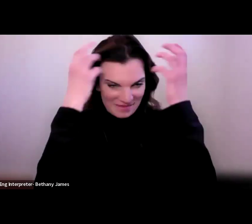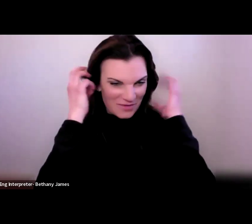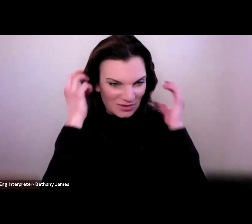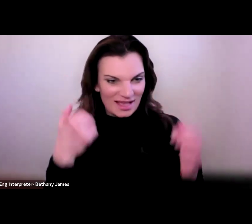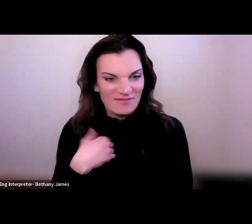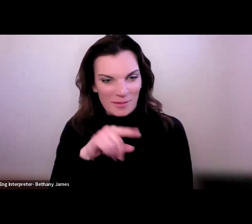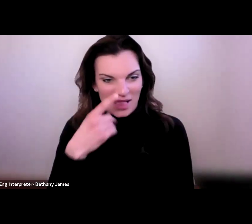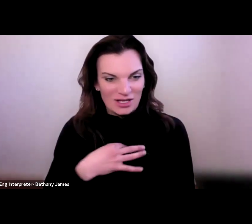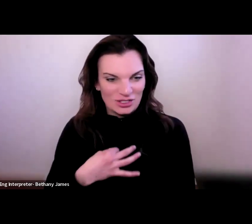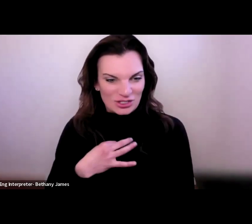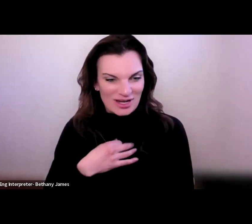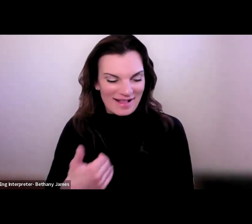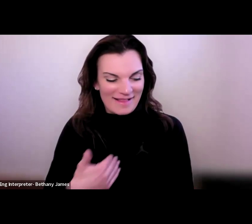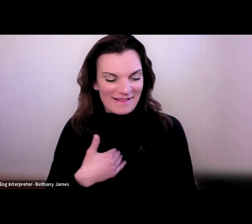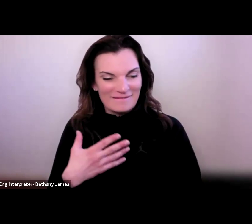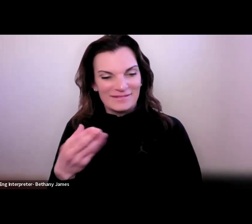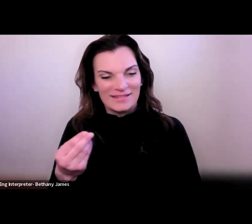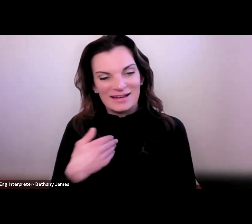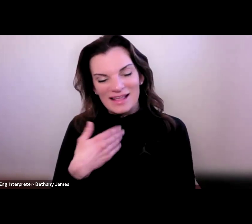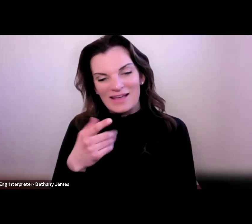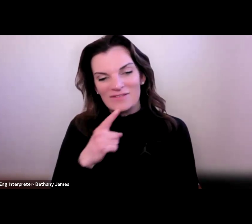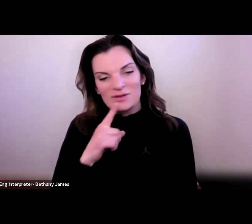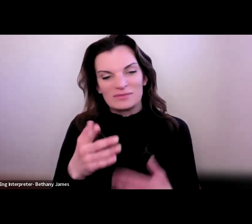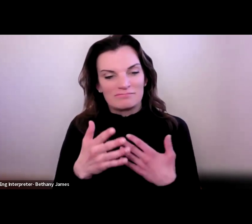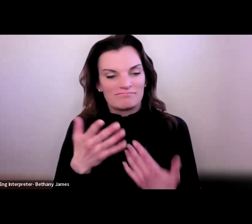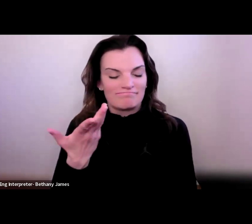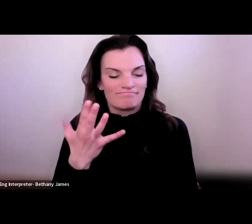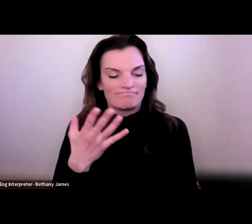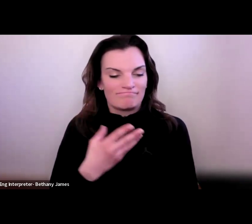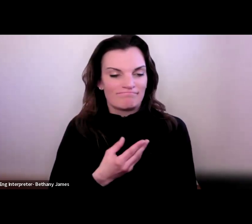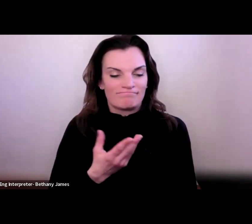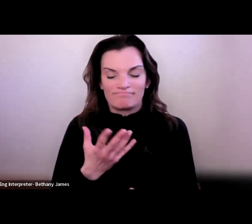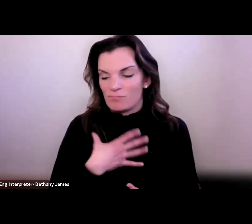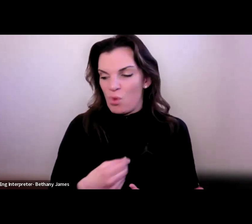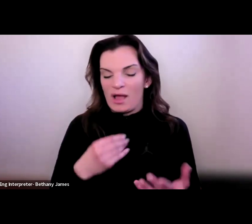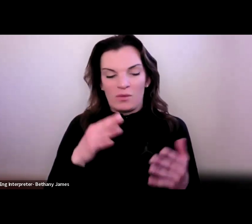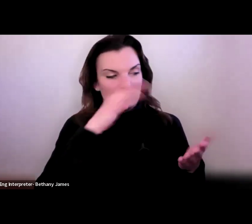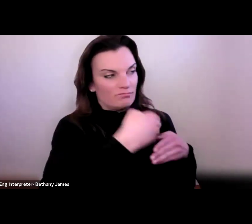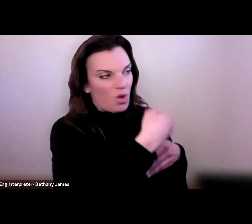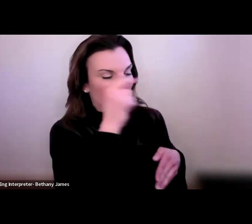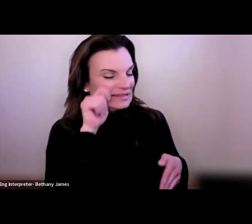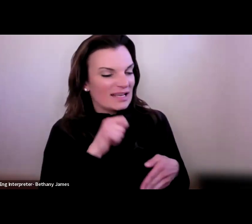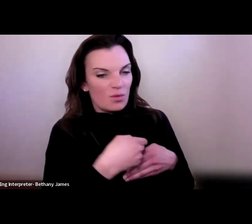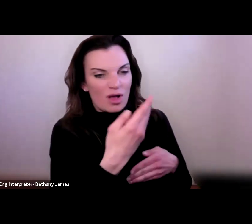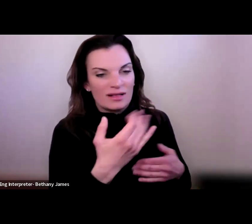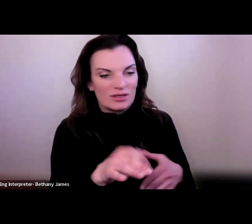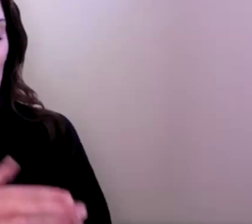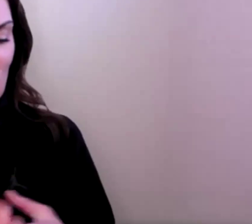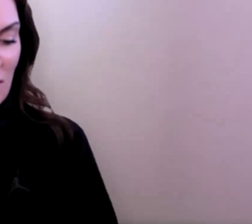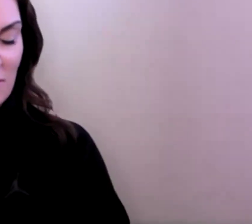black shirt filled with lint, and there's a beige wall and pillow behind me. And now I'm going to share my screen for my